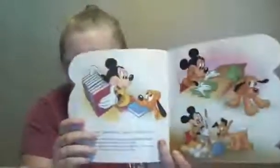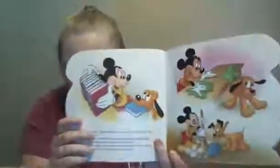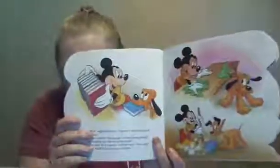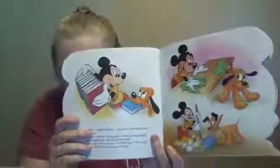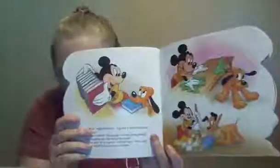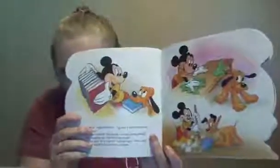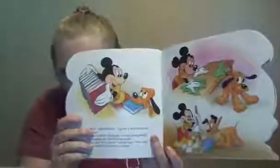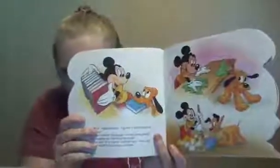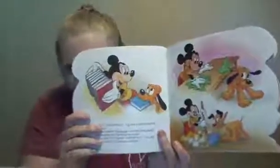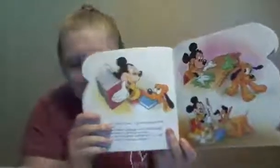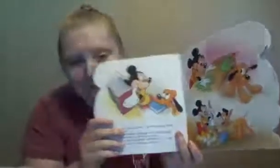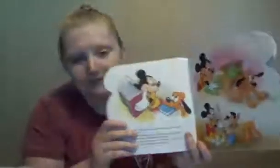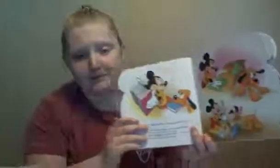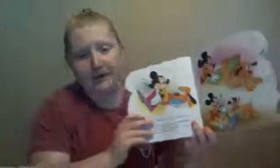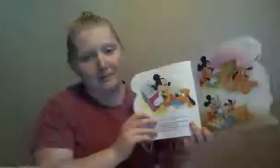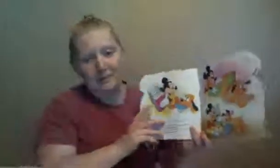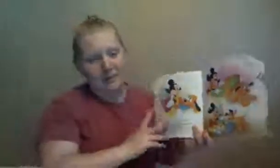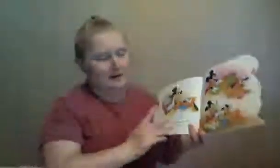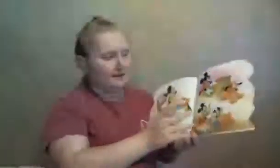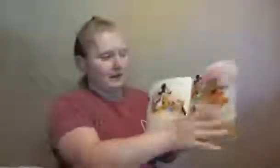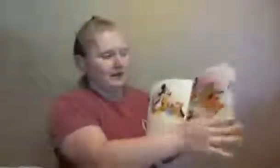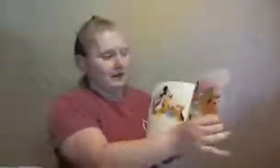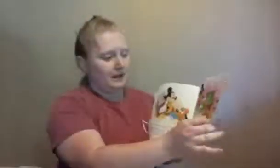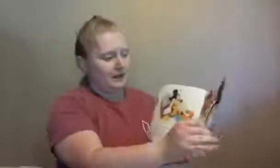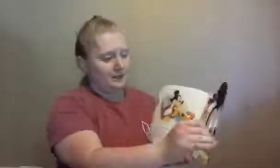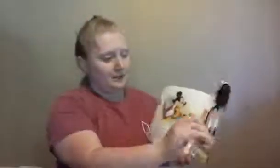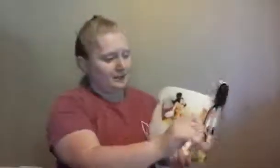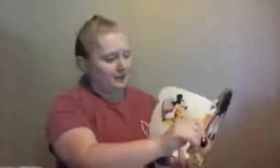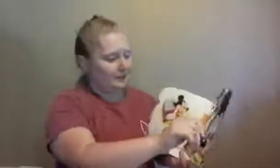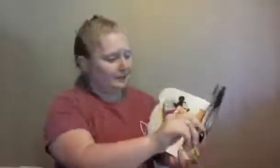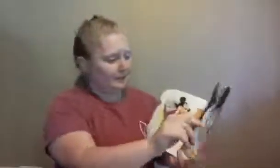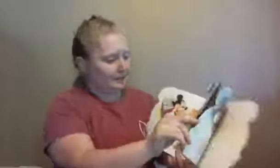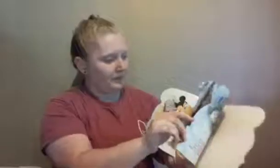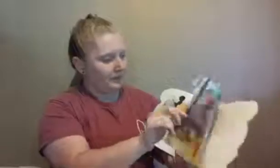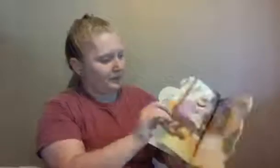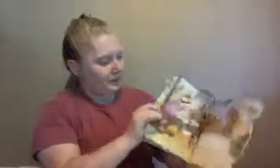he's helping clean up. My puppy doesn't help me clean up.